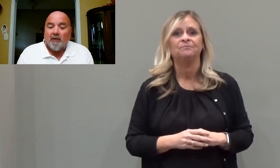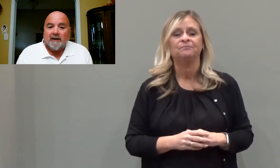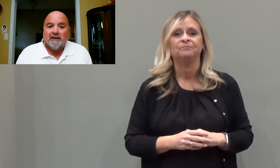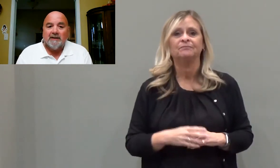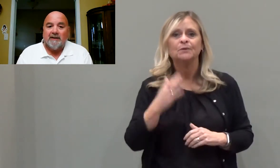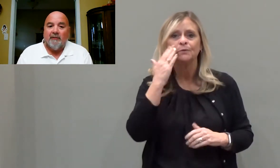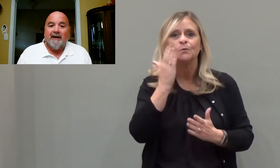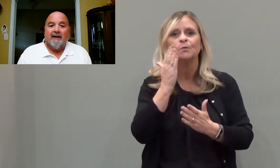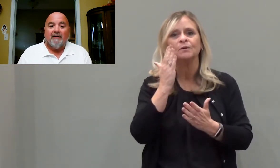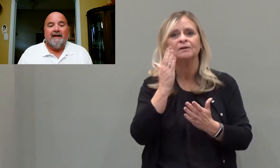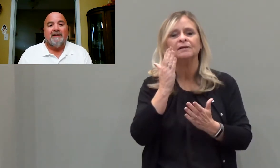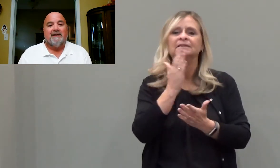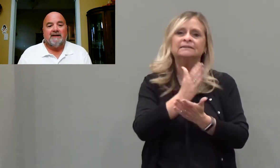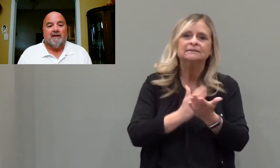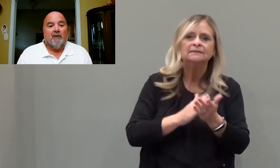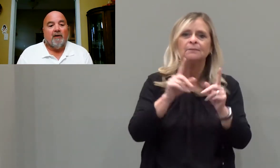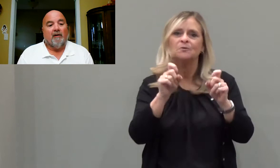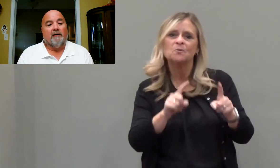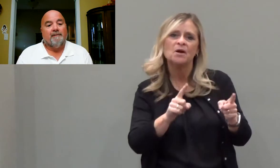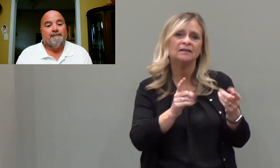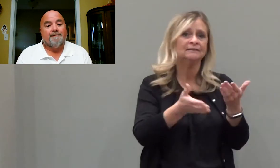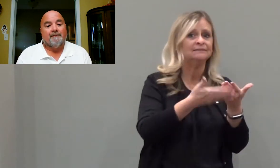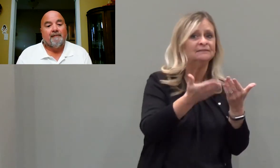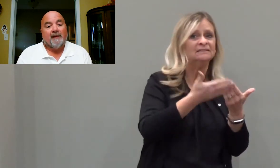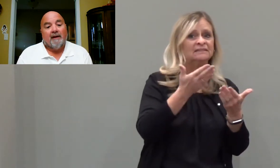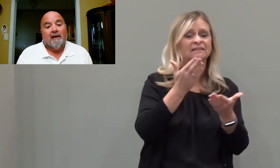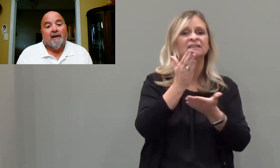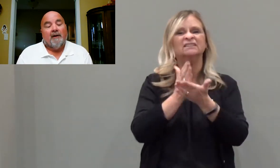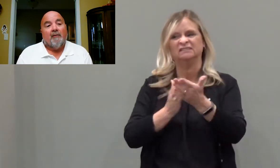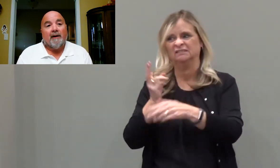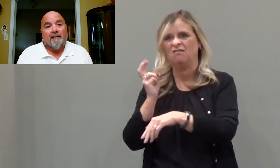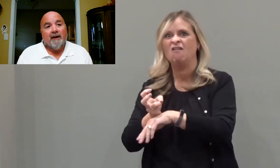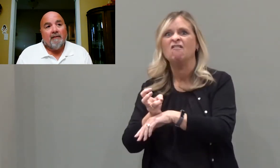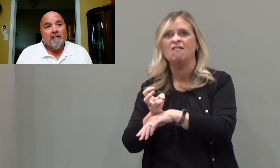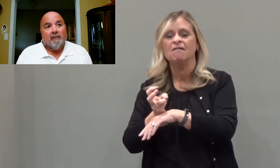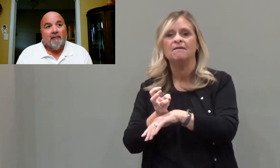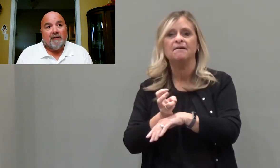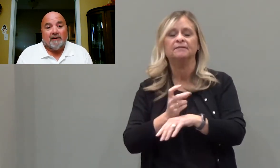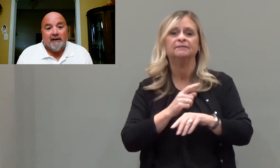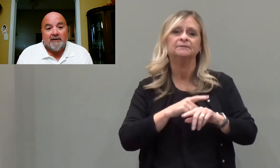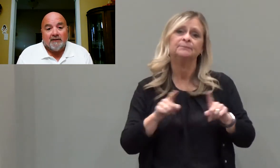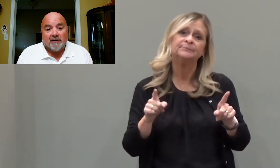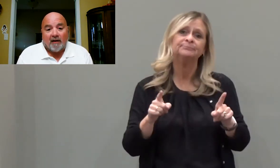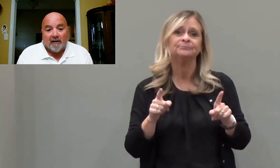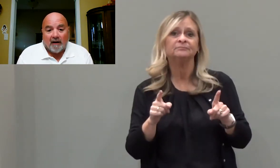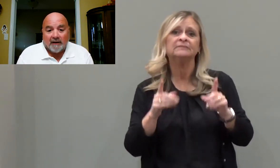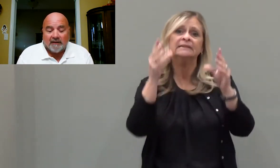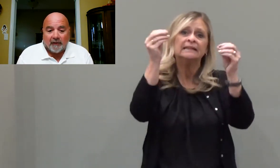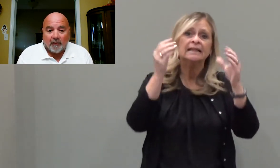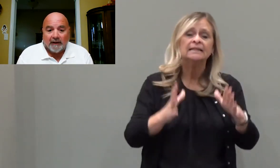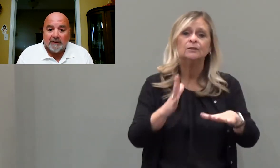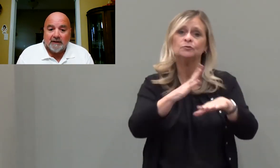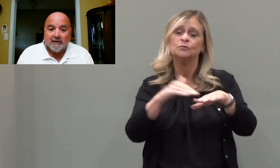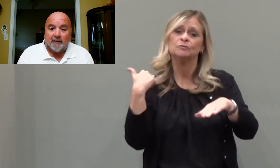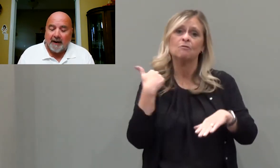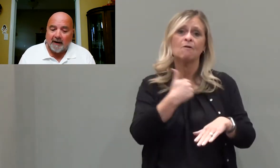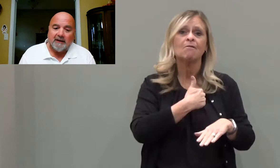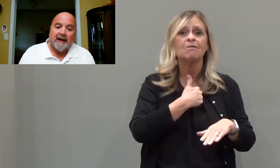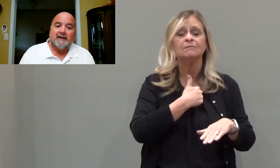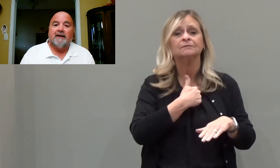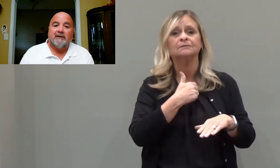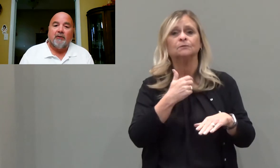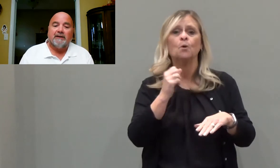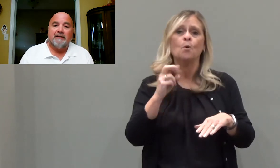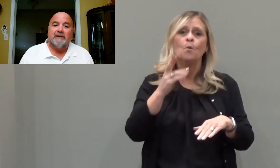some questions that we get are easy and some are hard. Well, you know, the teachers calling on us for questions or